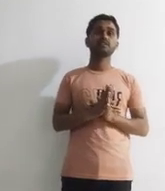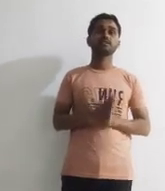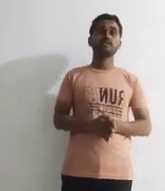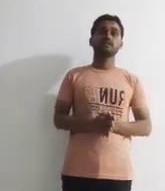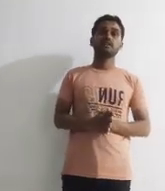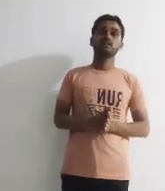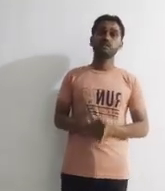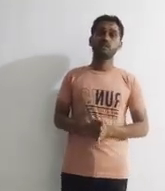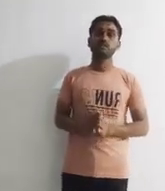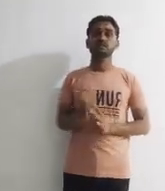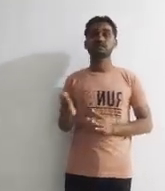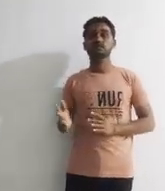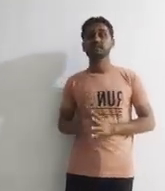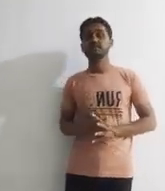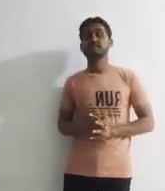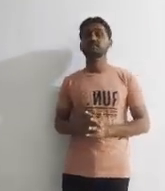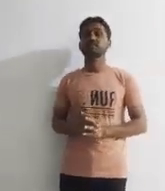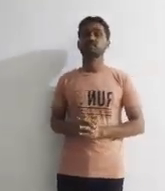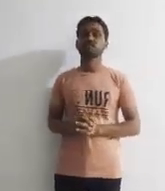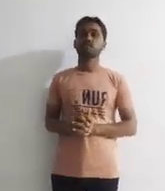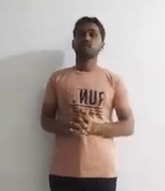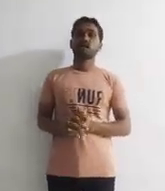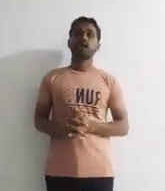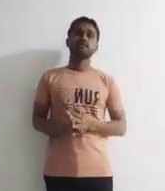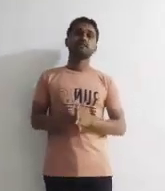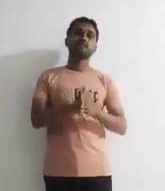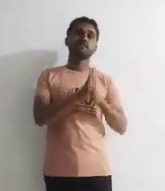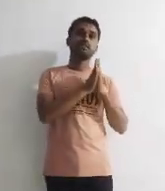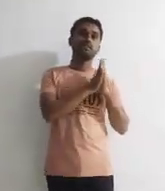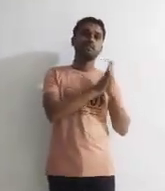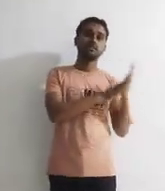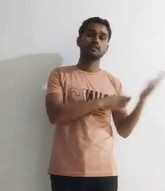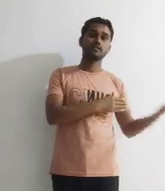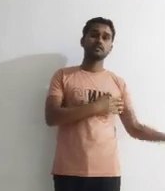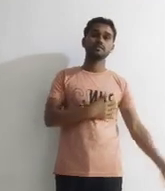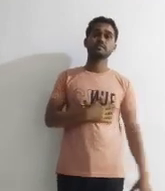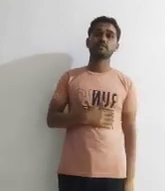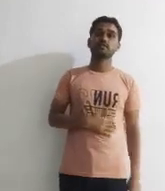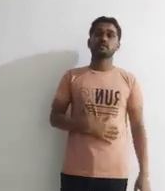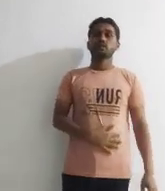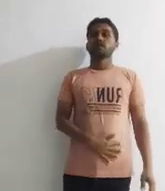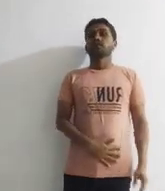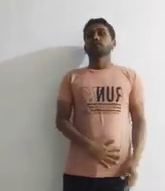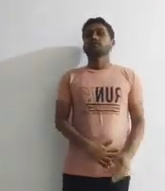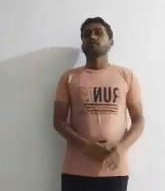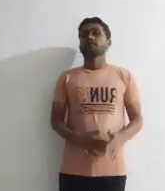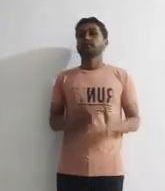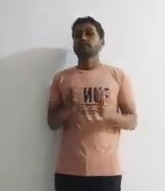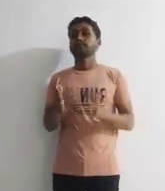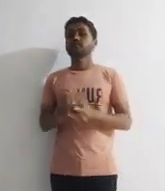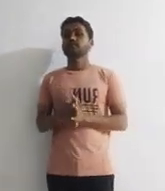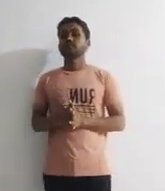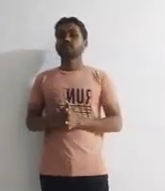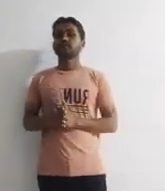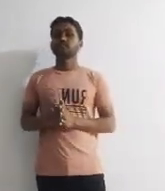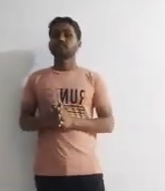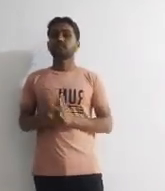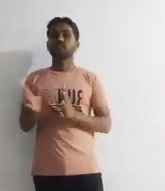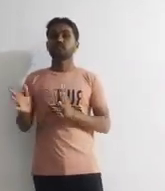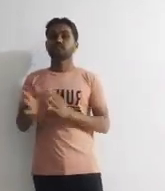synchronized block or synchronized methods also. And in the another concept is in intercommunication